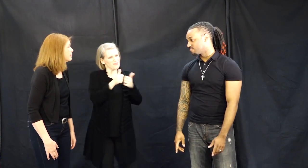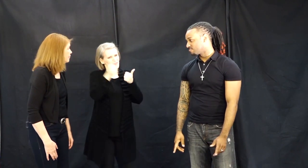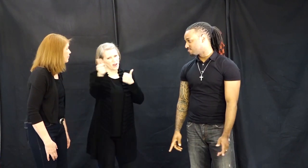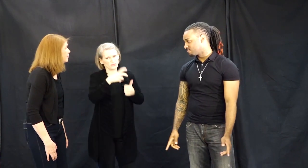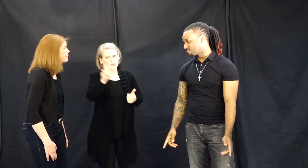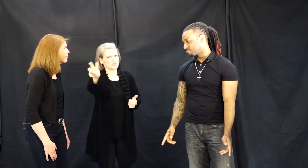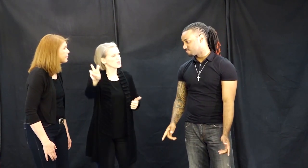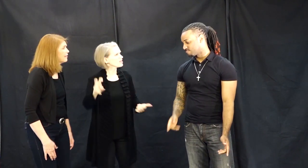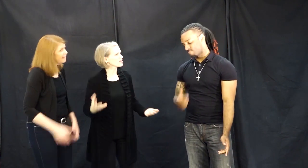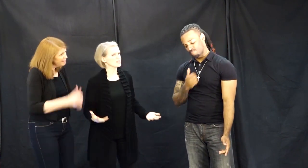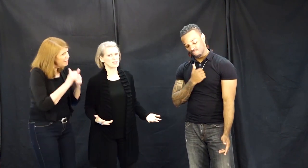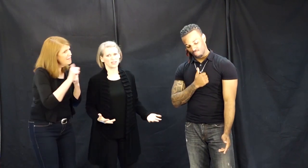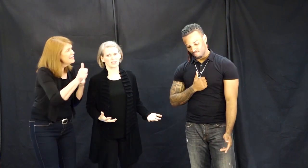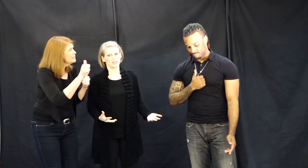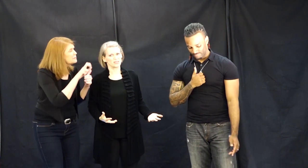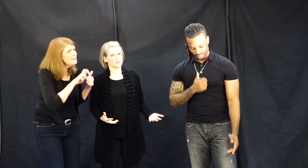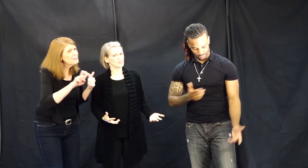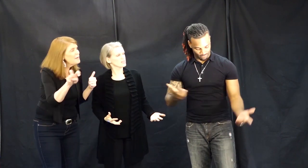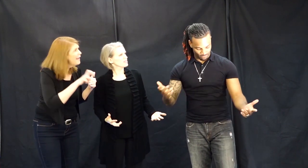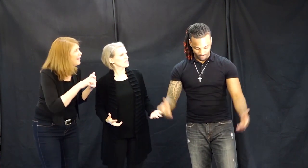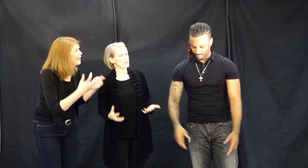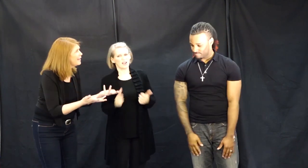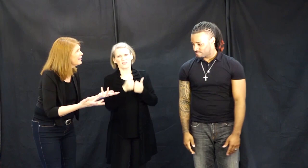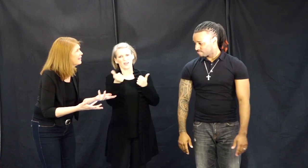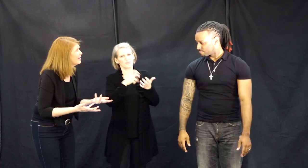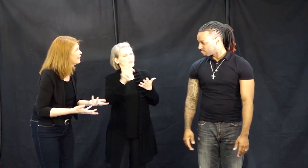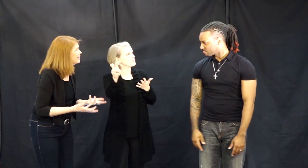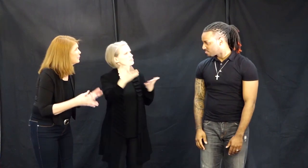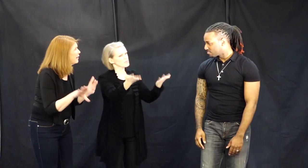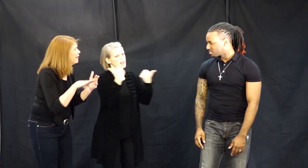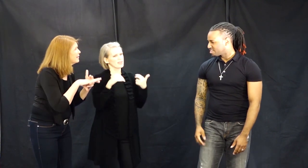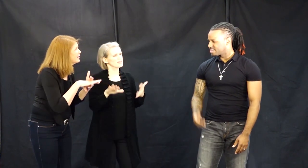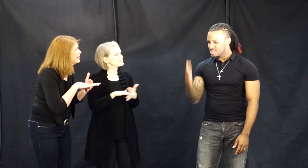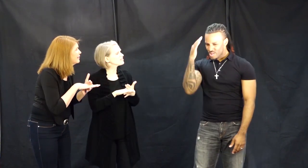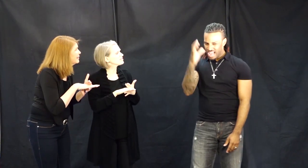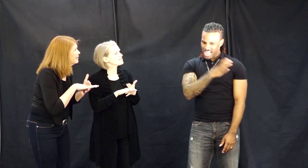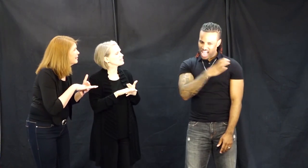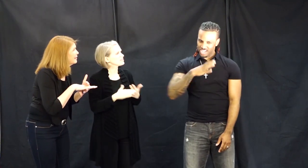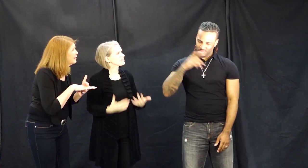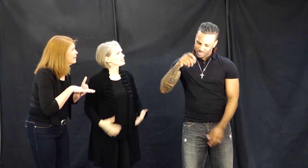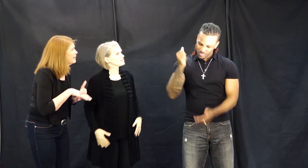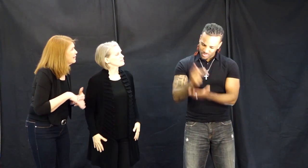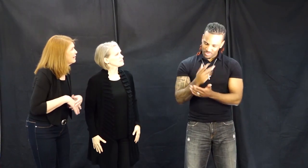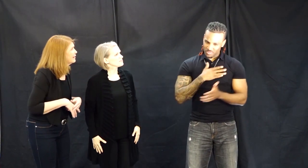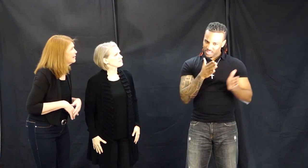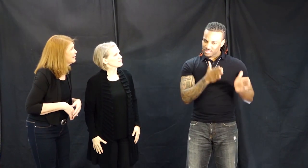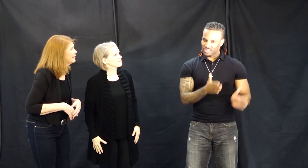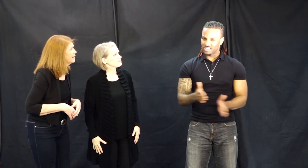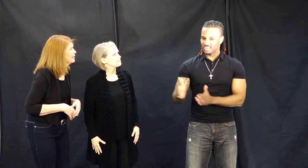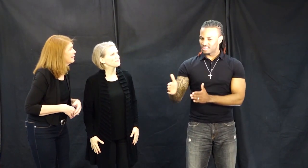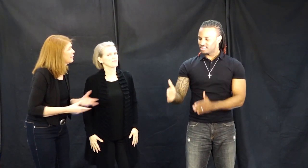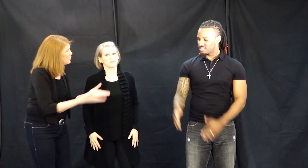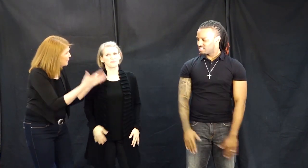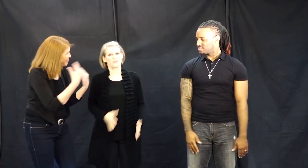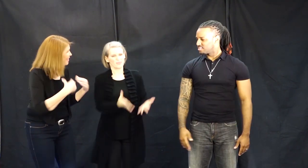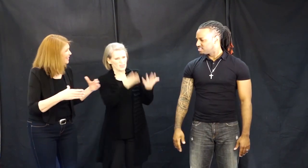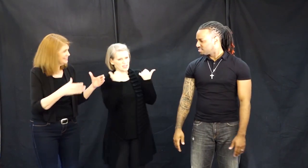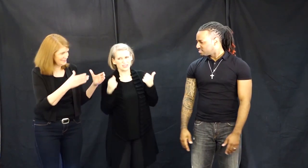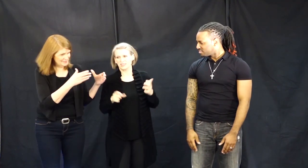this way. She came all this way. All this way, take a break. You know I have to get my plan through Congress. Run away with us for the